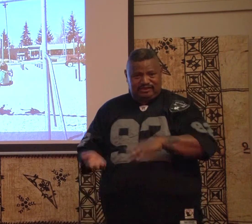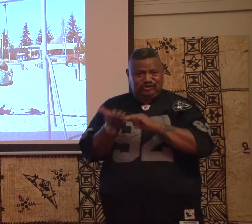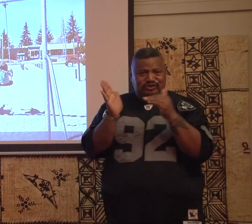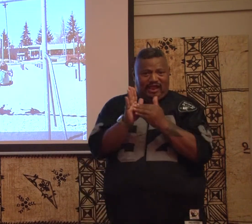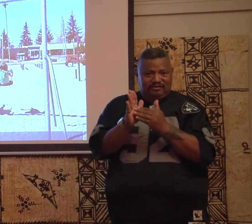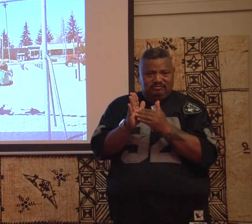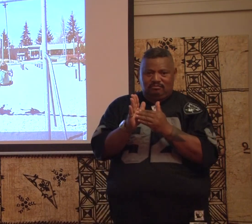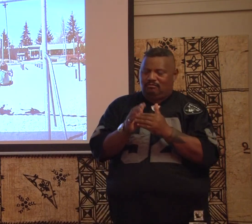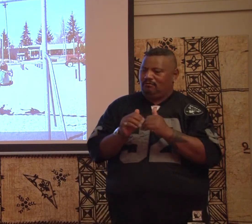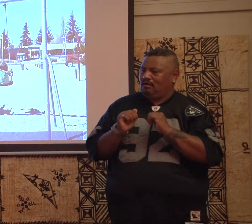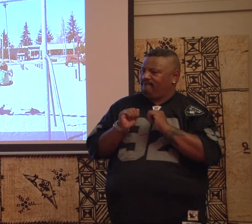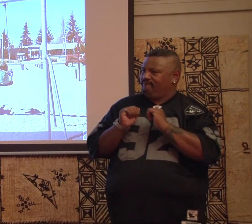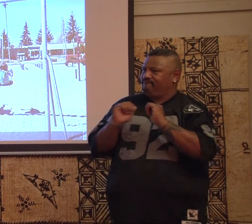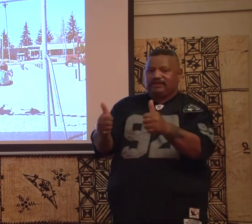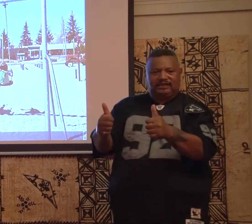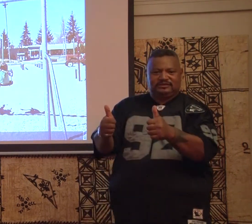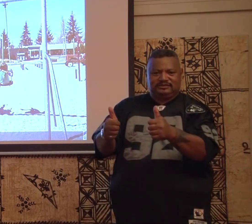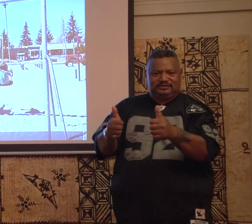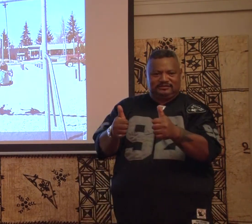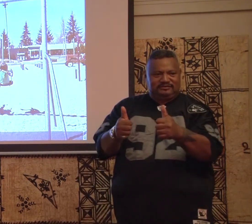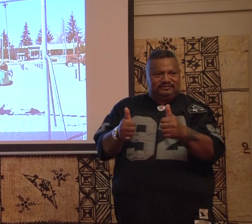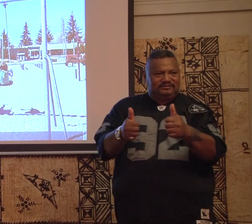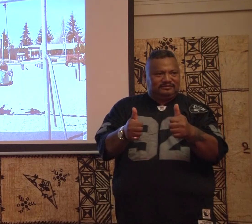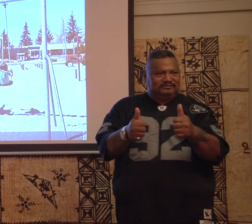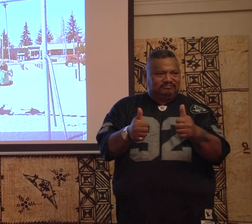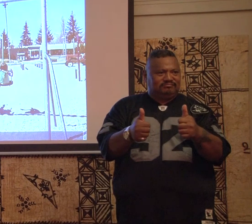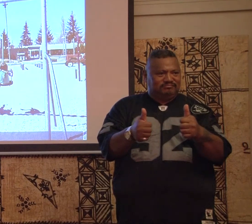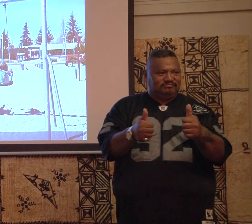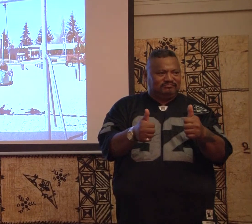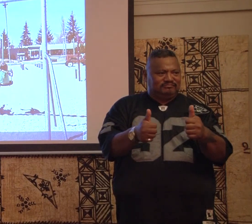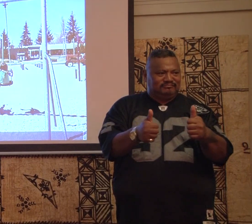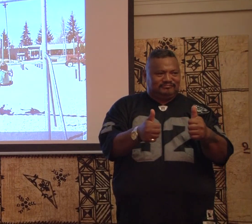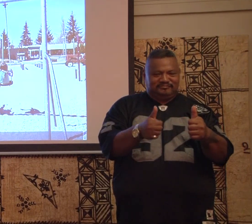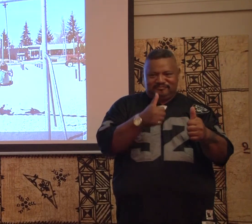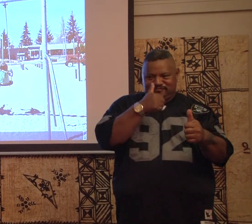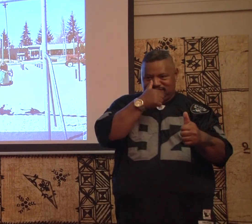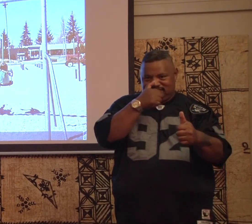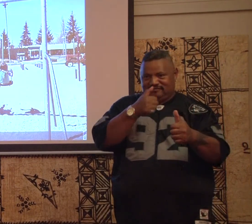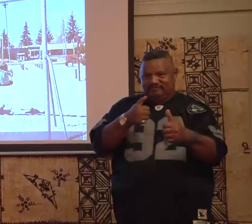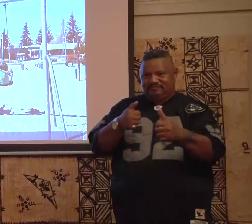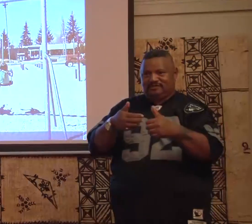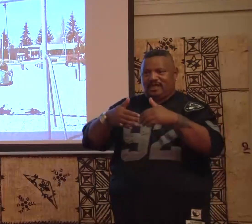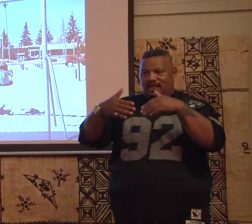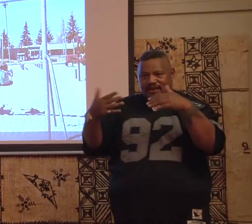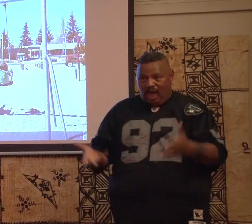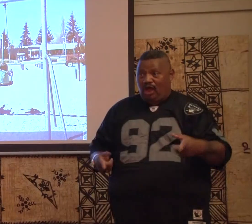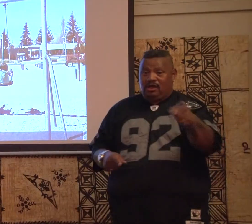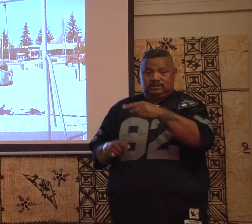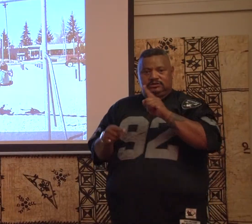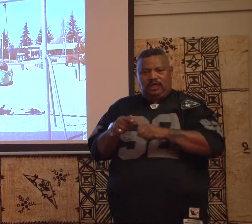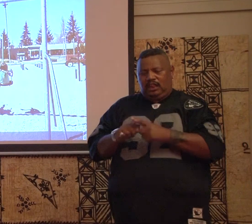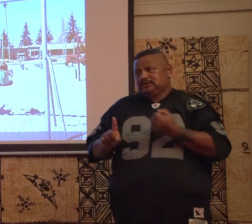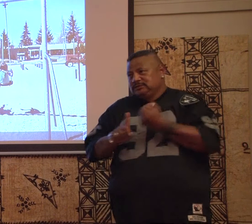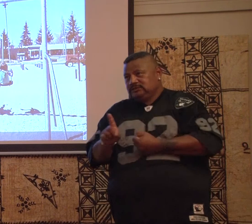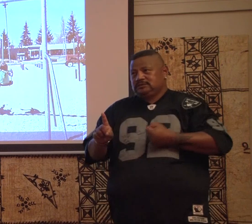other hearing people, that was when we found out that there were 29,000 people in the country who know sign language. So